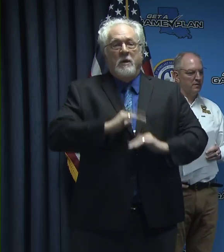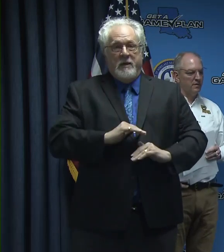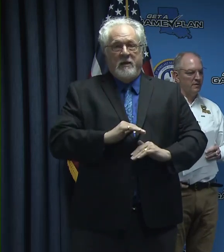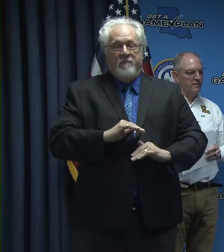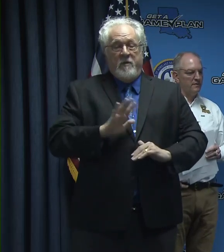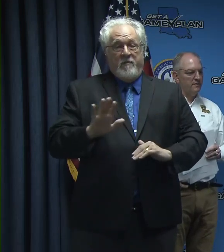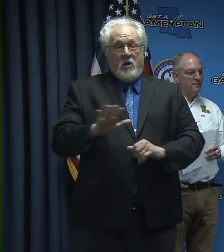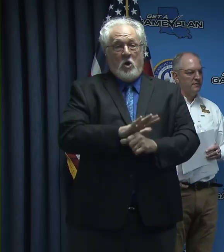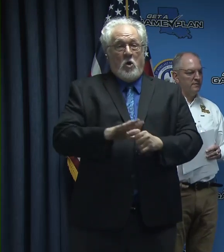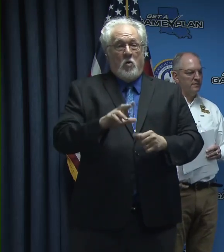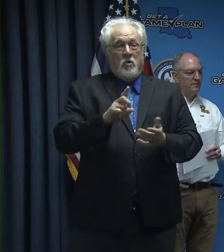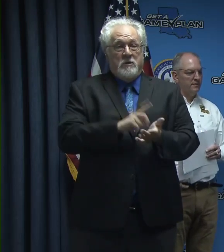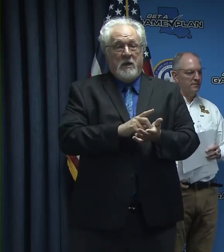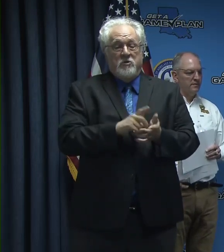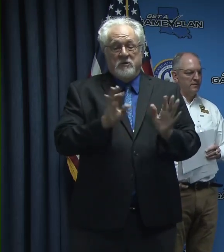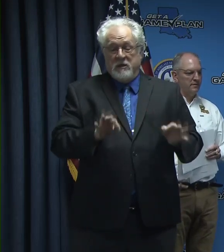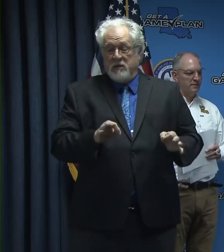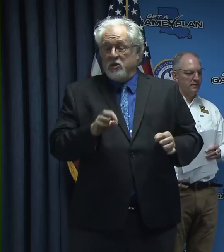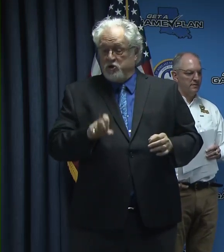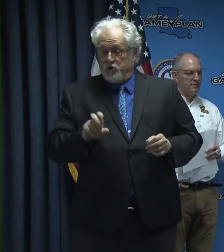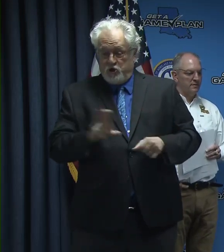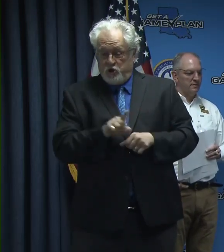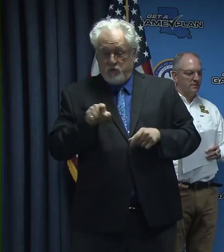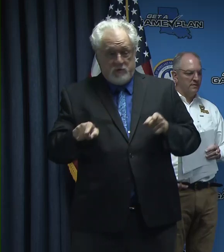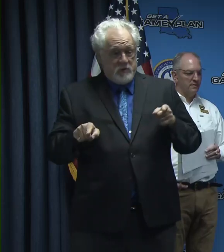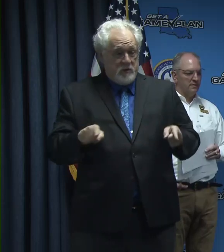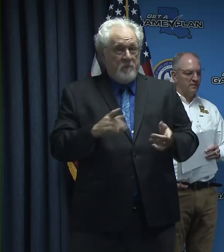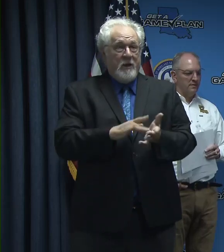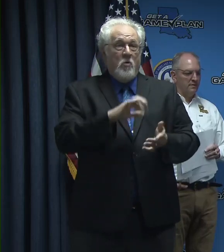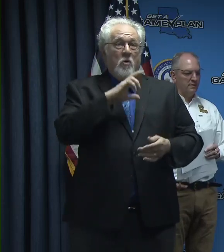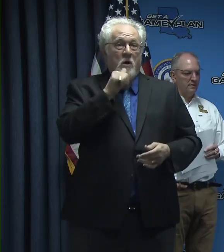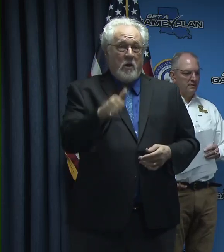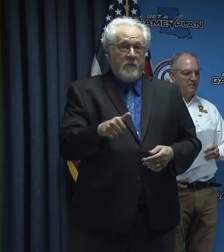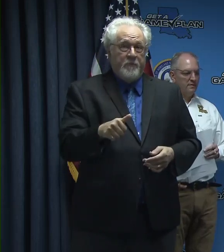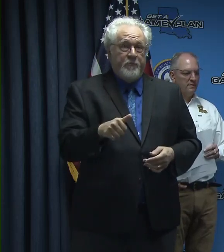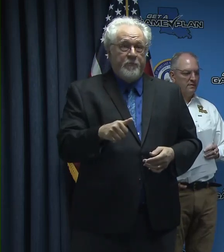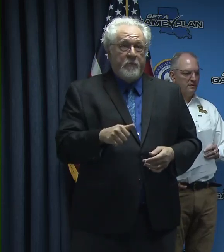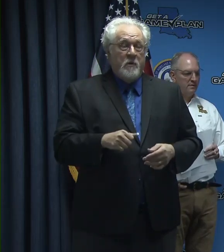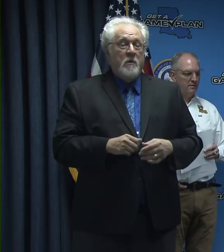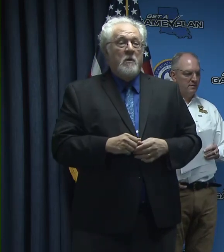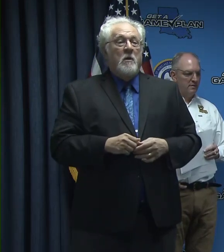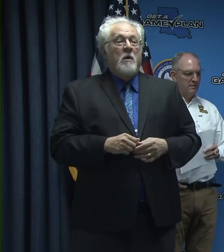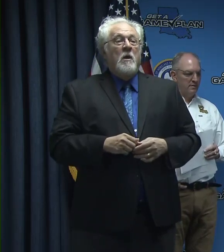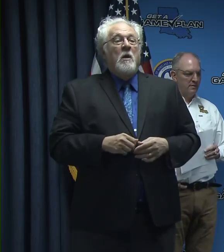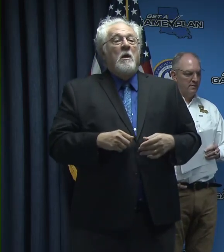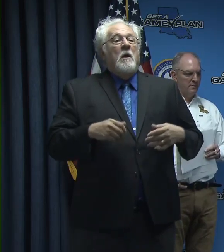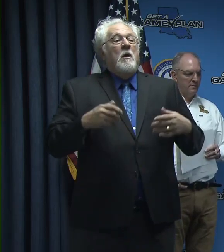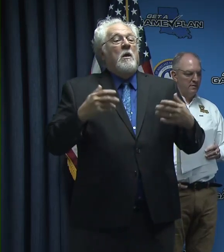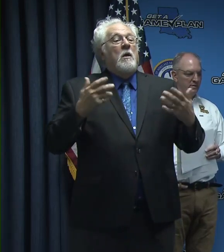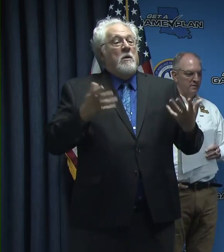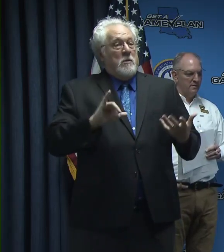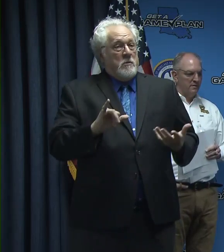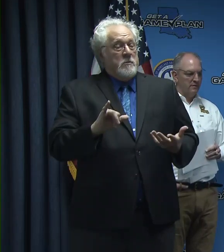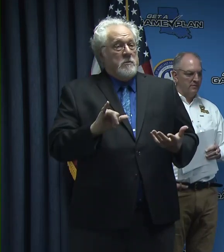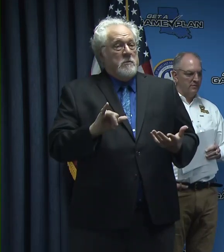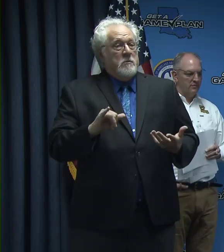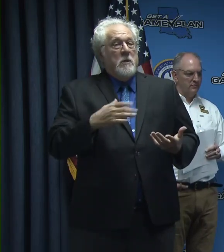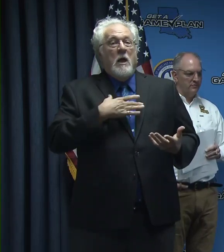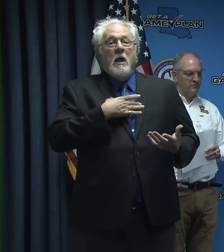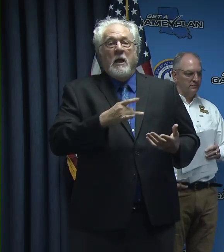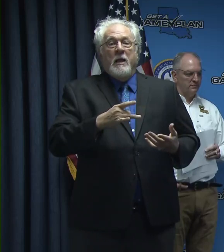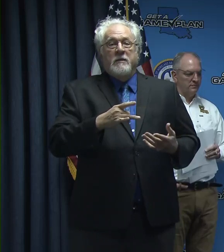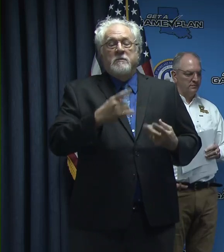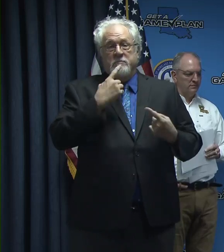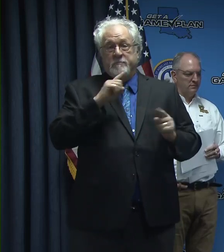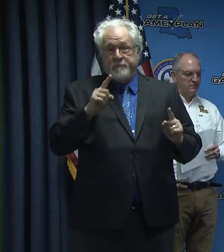local doctors choose whether or not to utilize these prescriptions. Additionally, I'd like to make